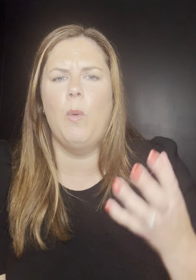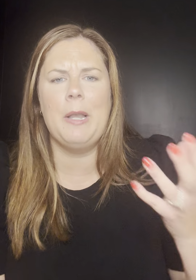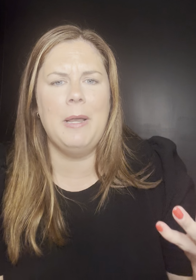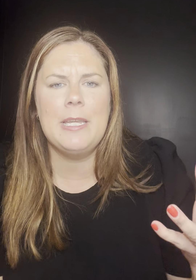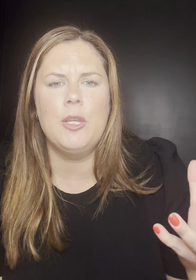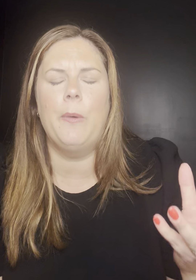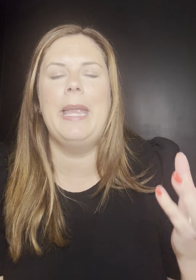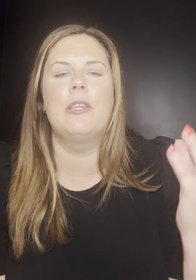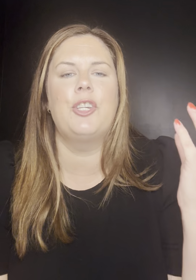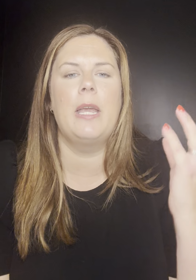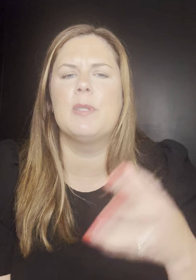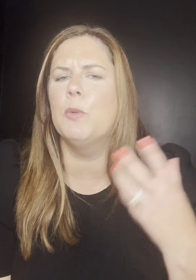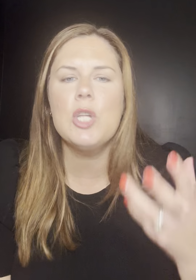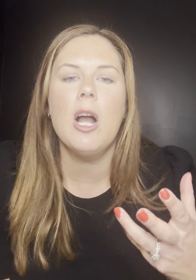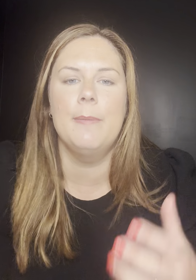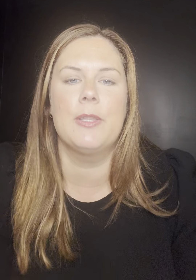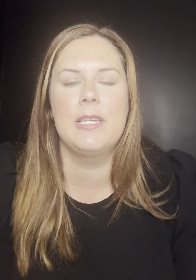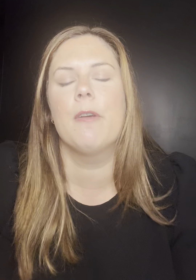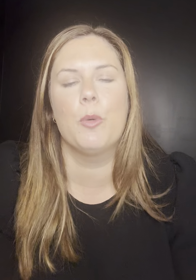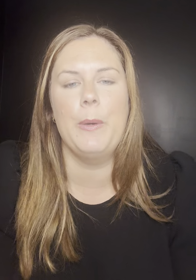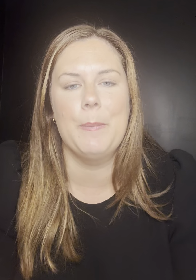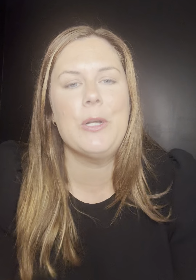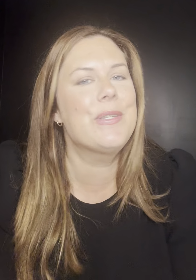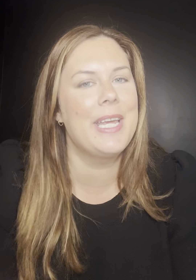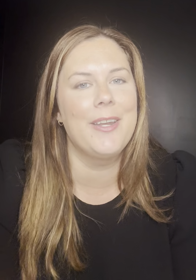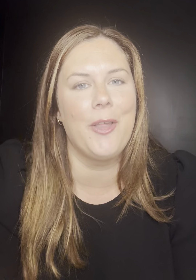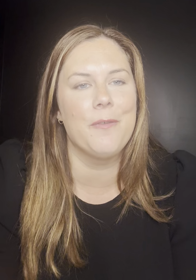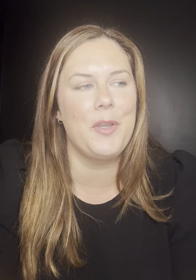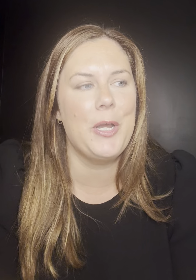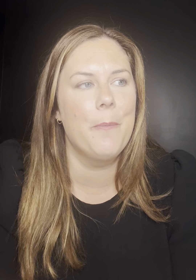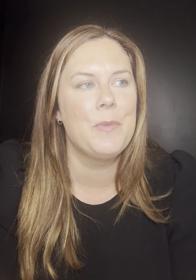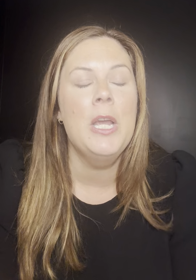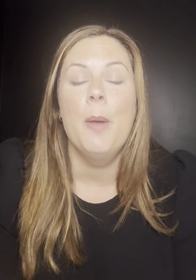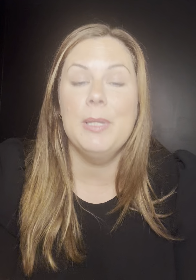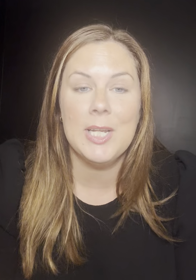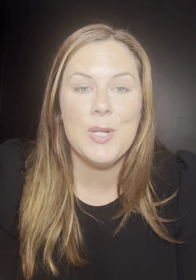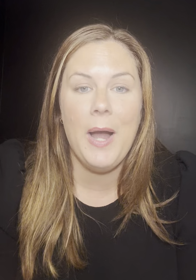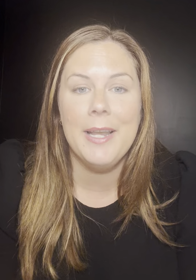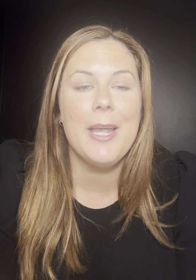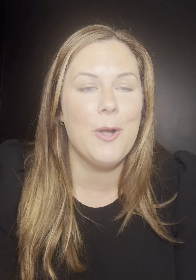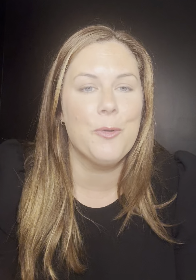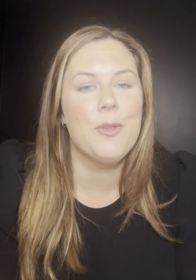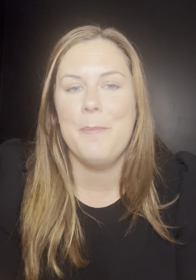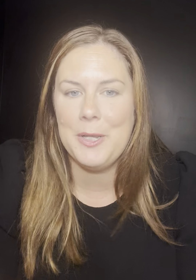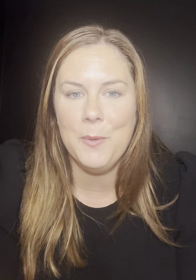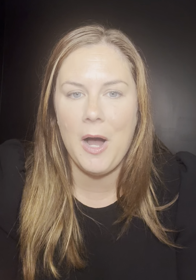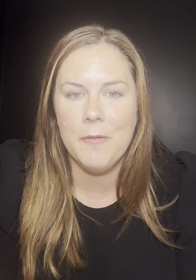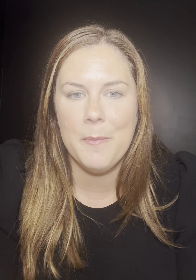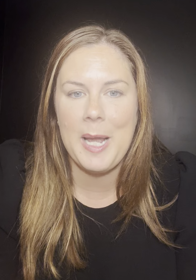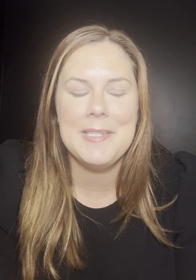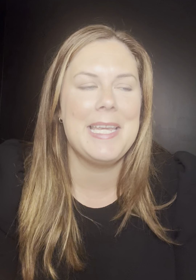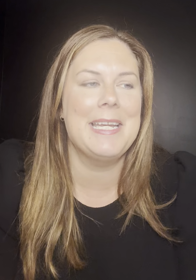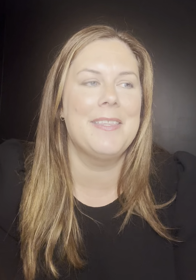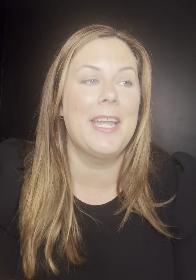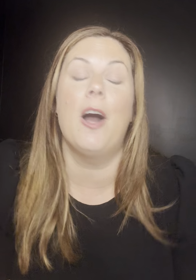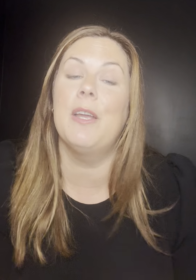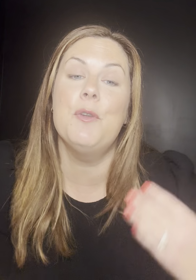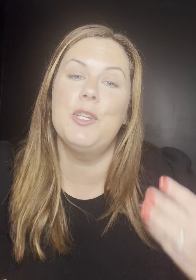do I need to know hand shapes? And we'll talk about the different parameters in another video. But let's go ahead and go through the manual alphabet, and then I'll give you a chance